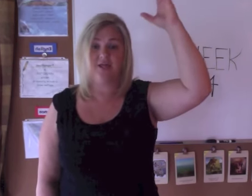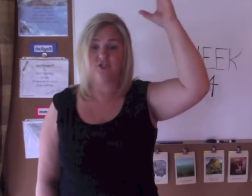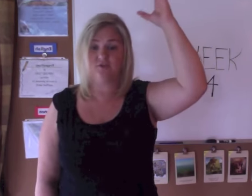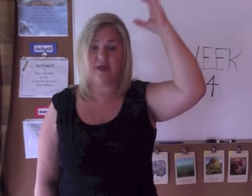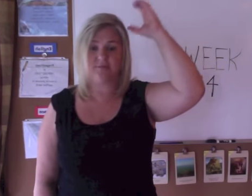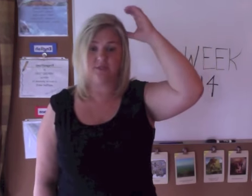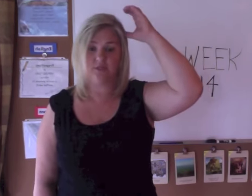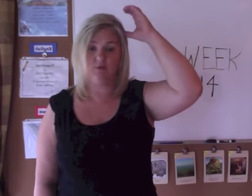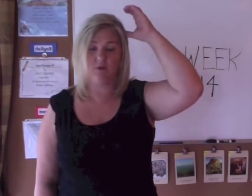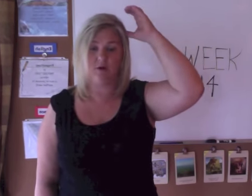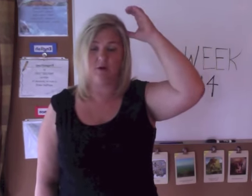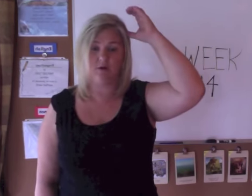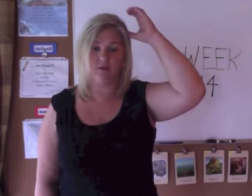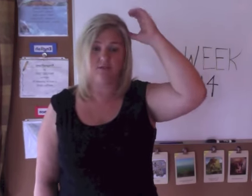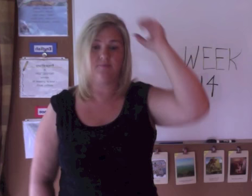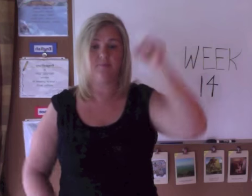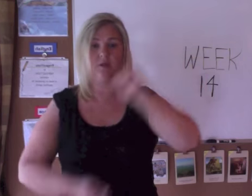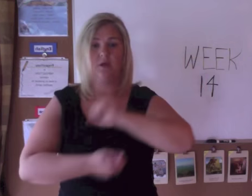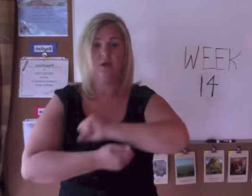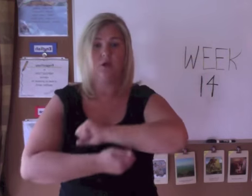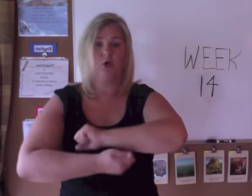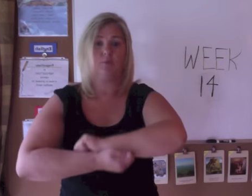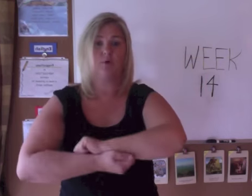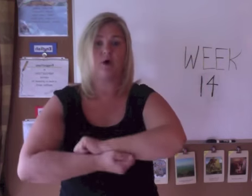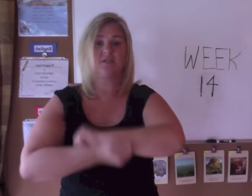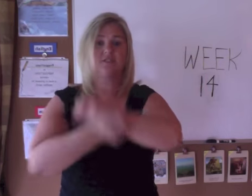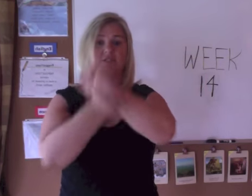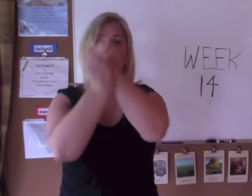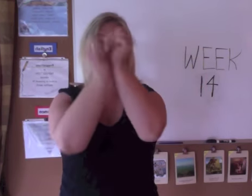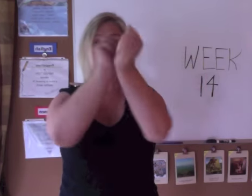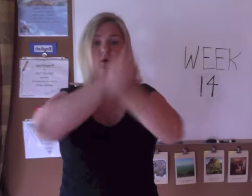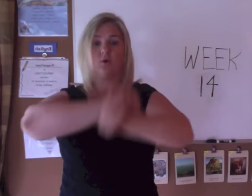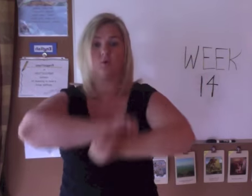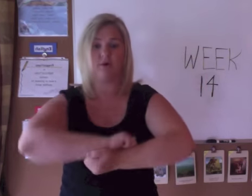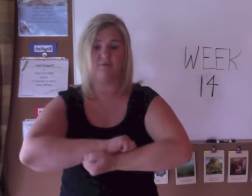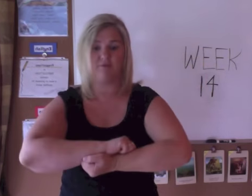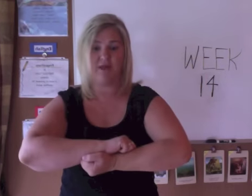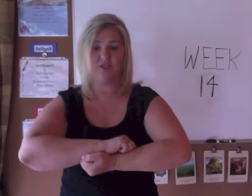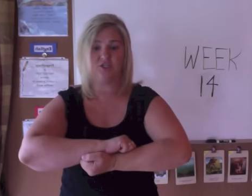of Absolute Monarchs. Protestant Reformation.